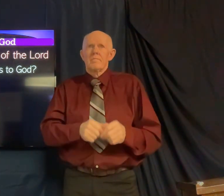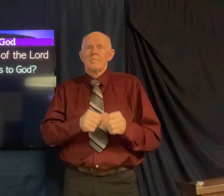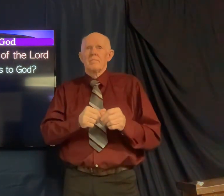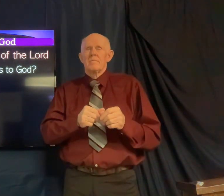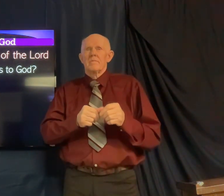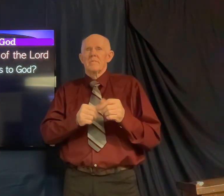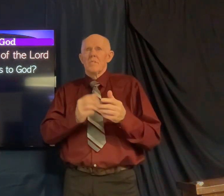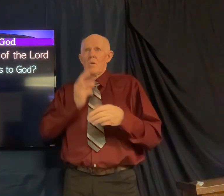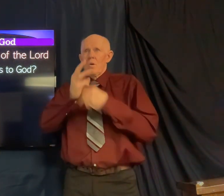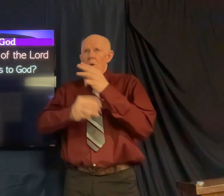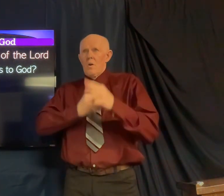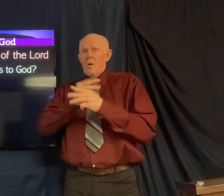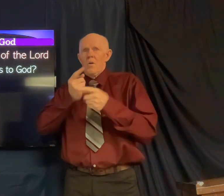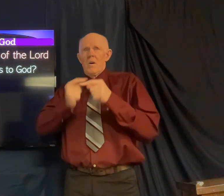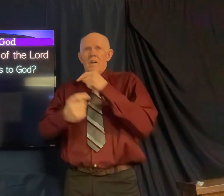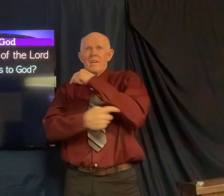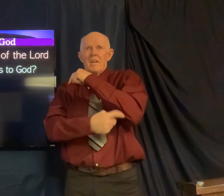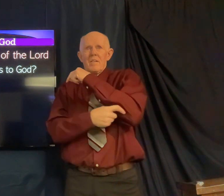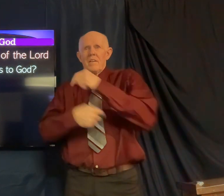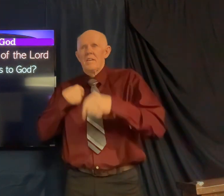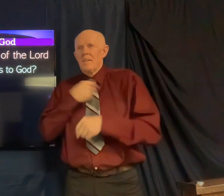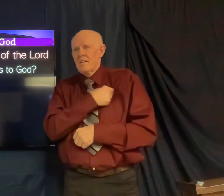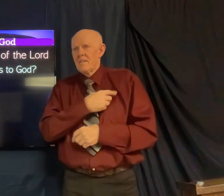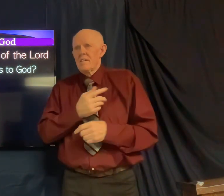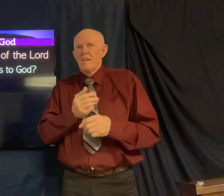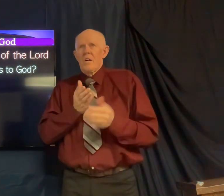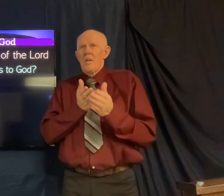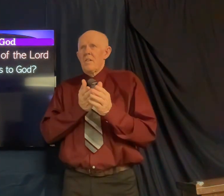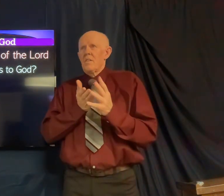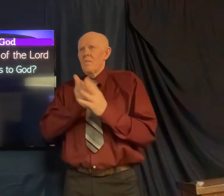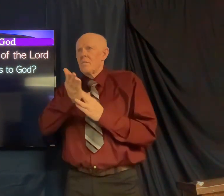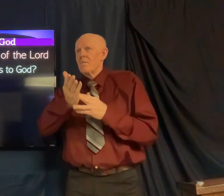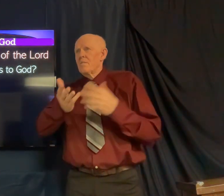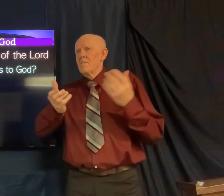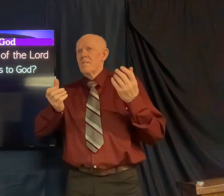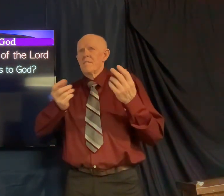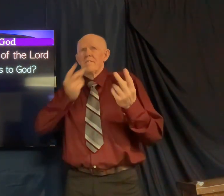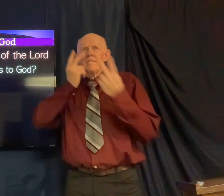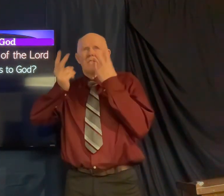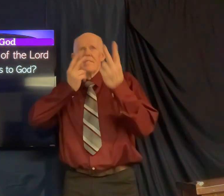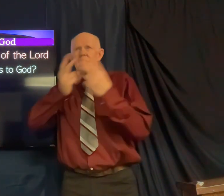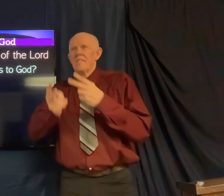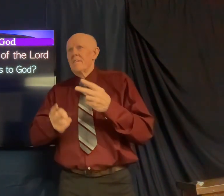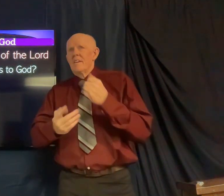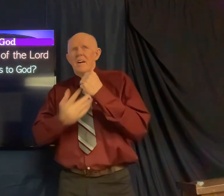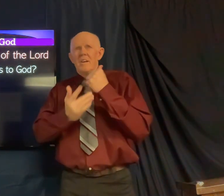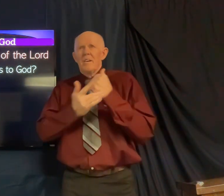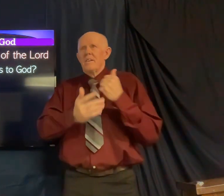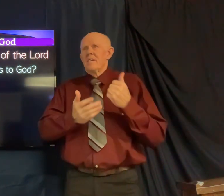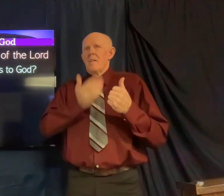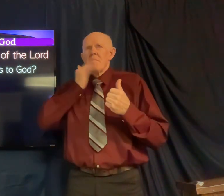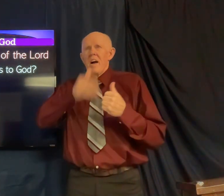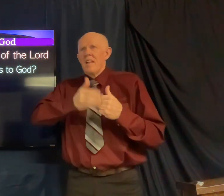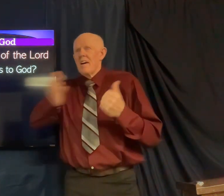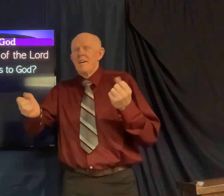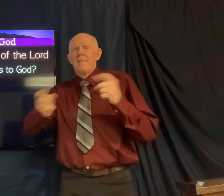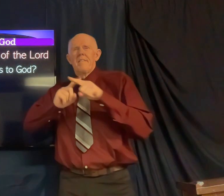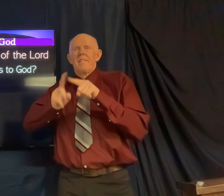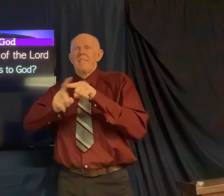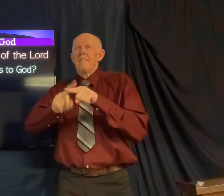Do you continue? The world is tempting us through what we see, through technology, through